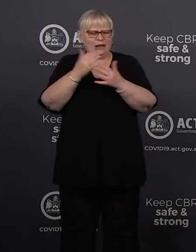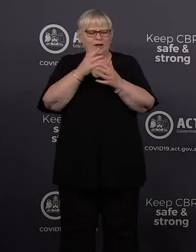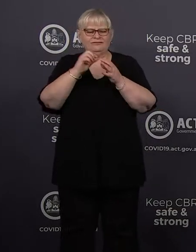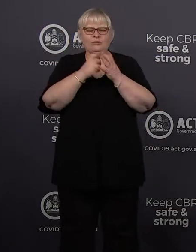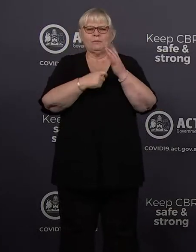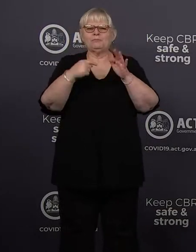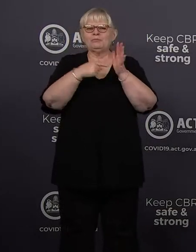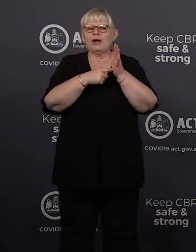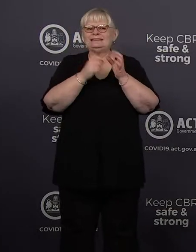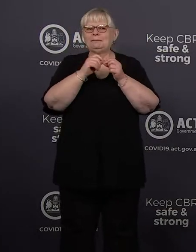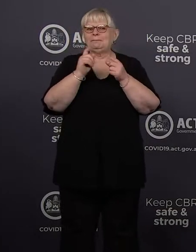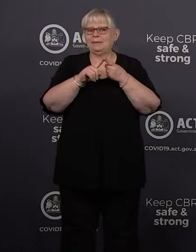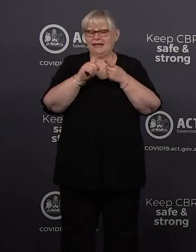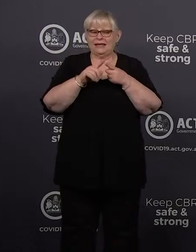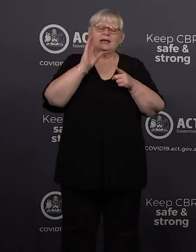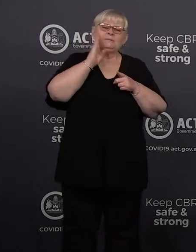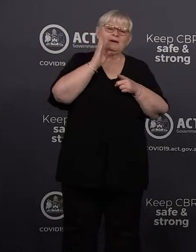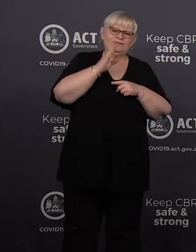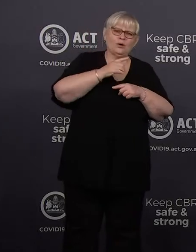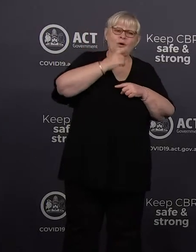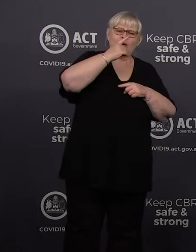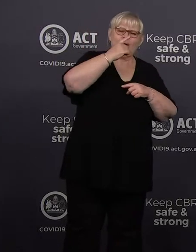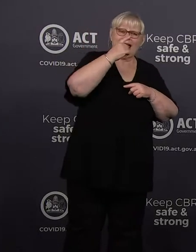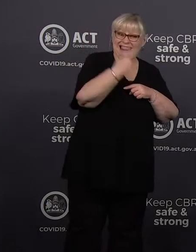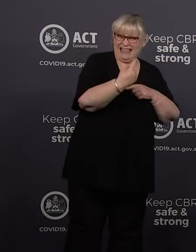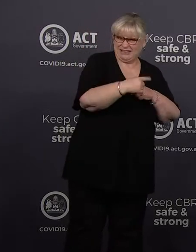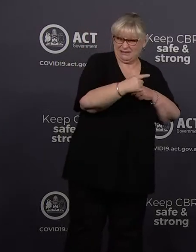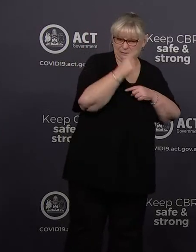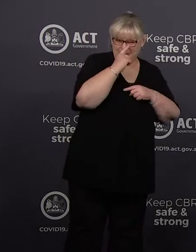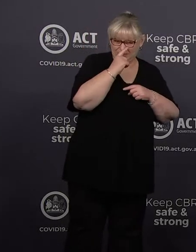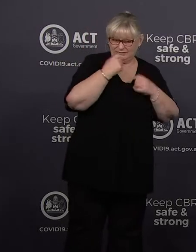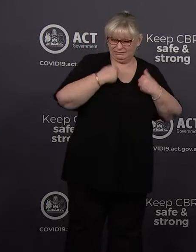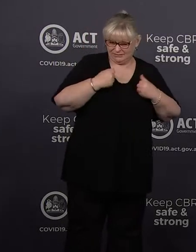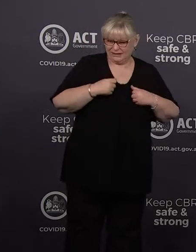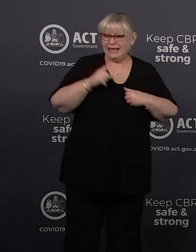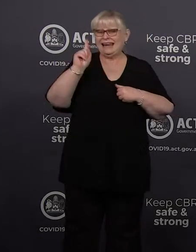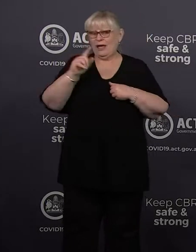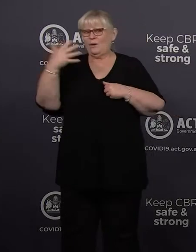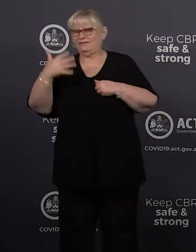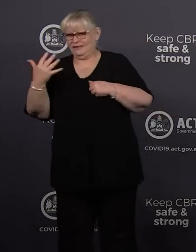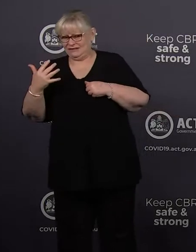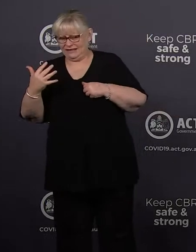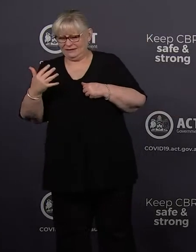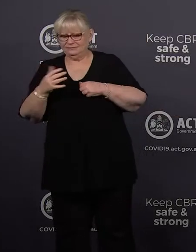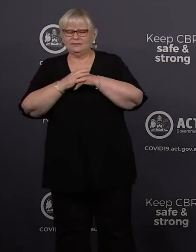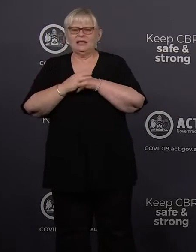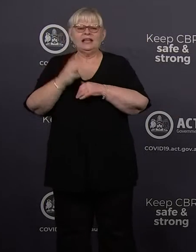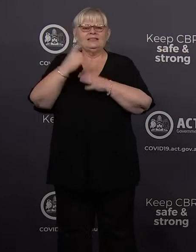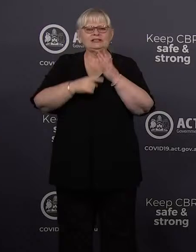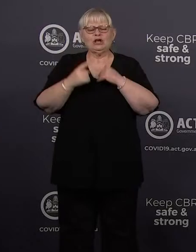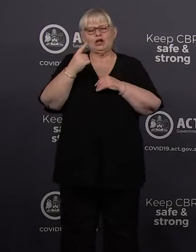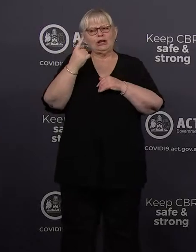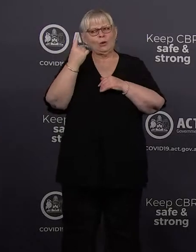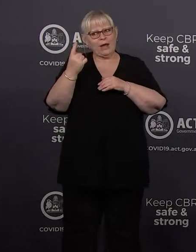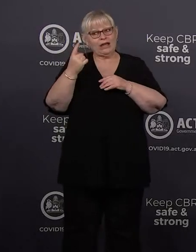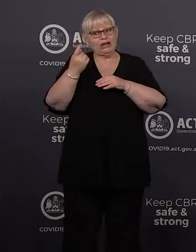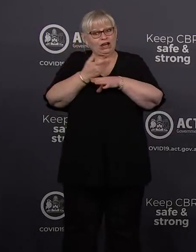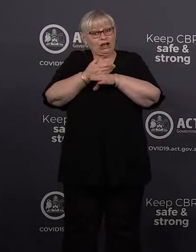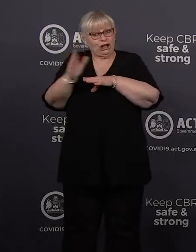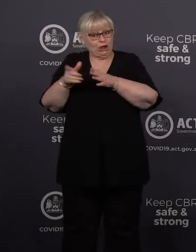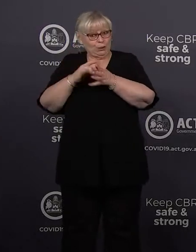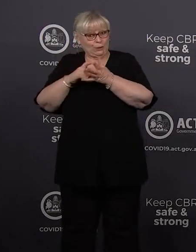Bright Bees has gone up from 11 to 15 today. While there's only 1 new case in the last